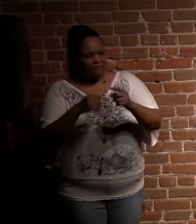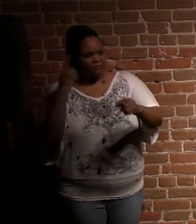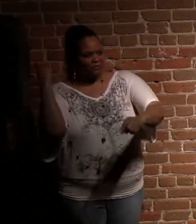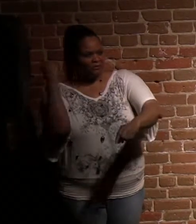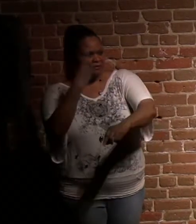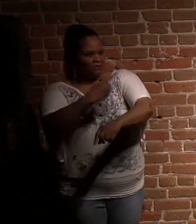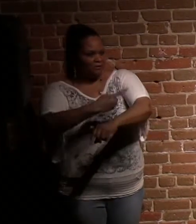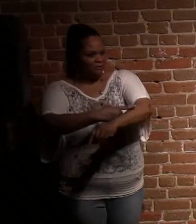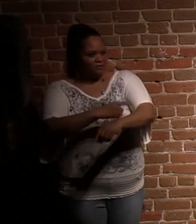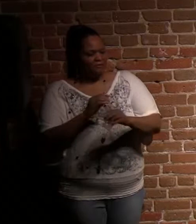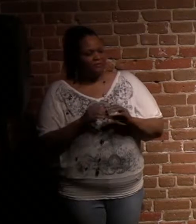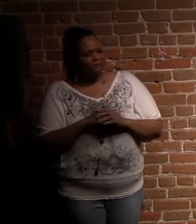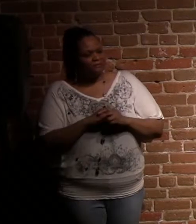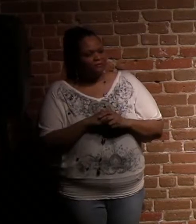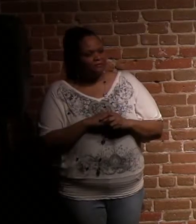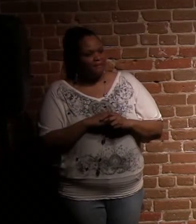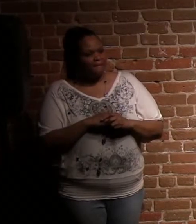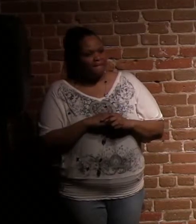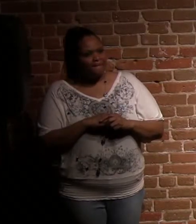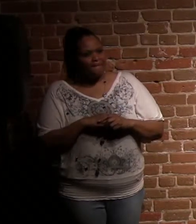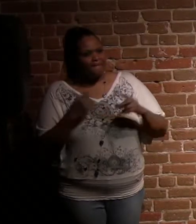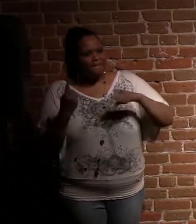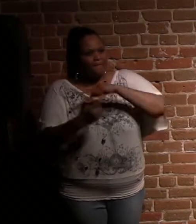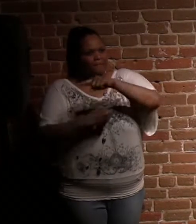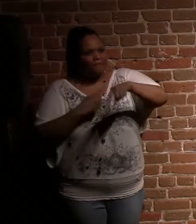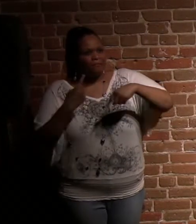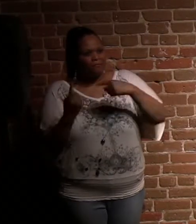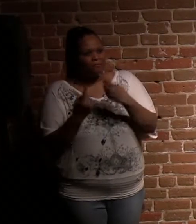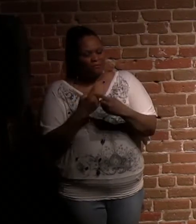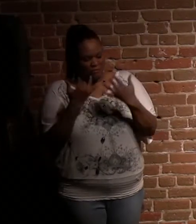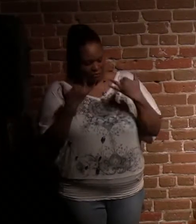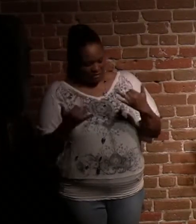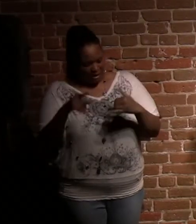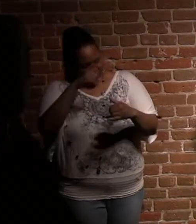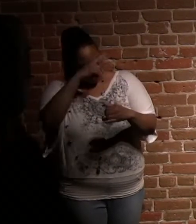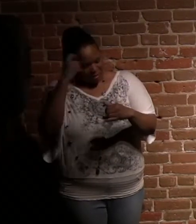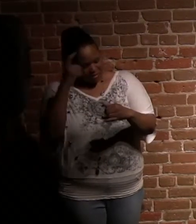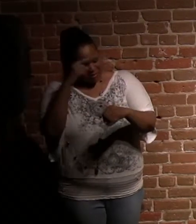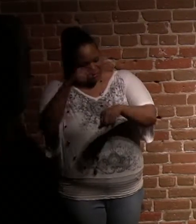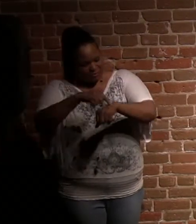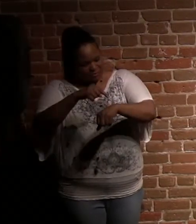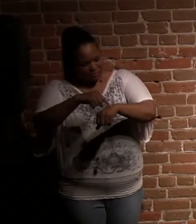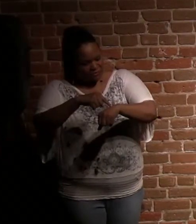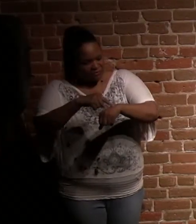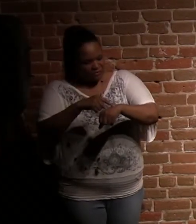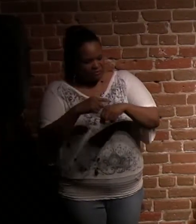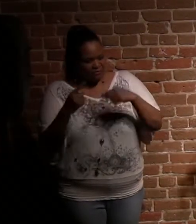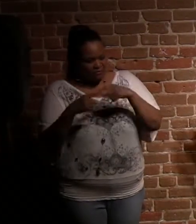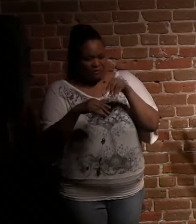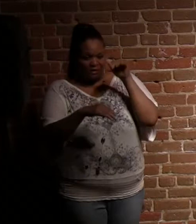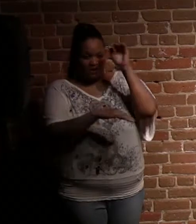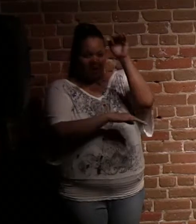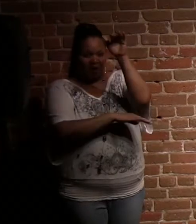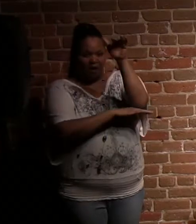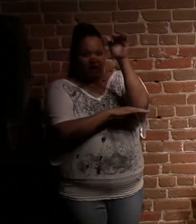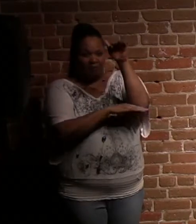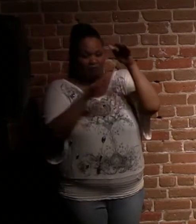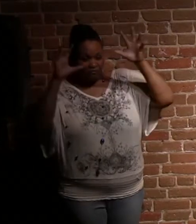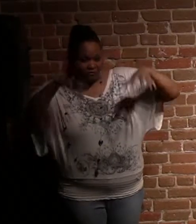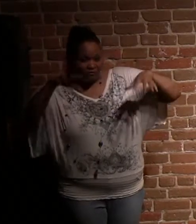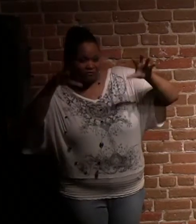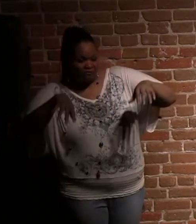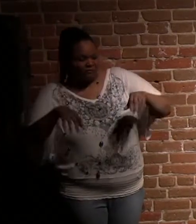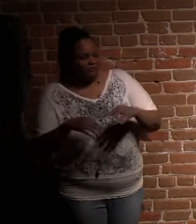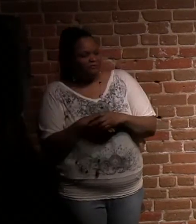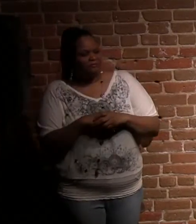day comes along. One day comes along when it's summertime, and you know, afternoon showers, you never know when they're going to